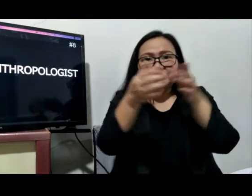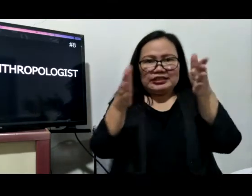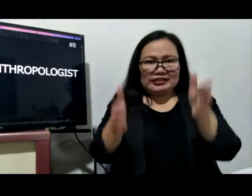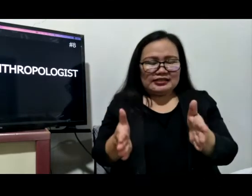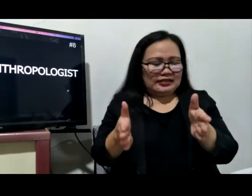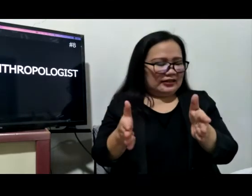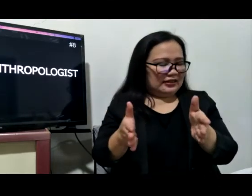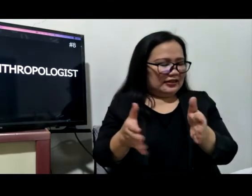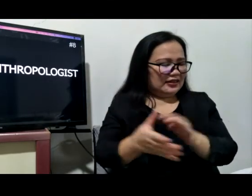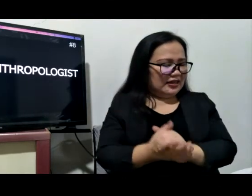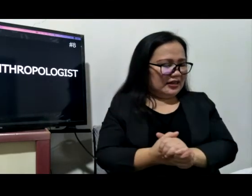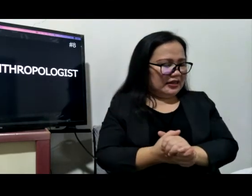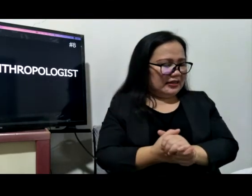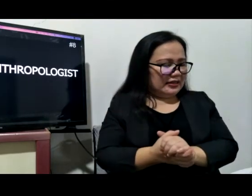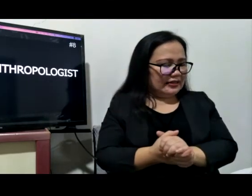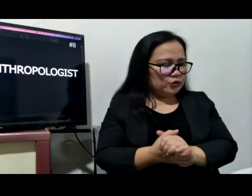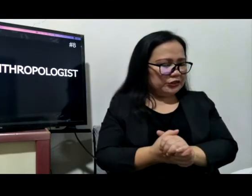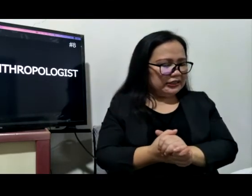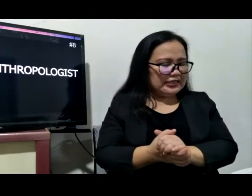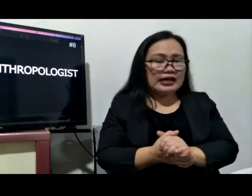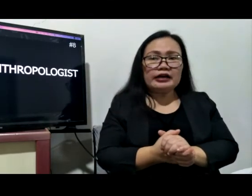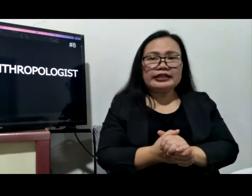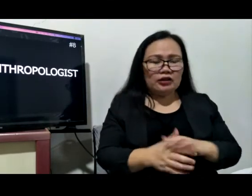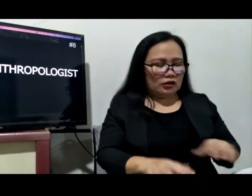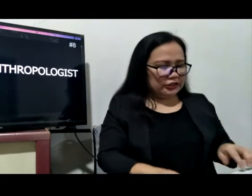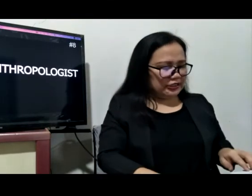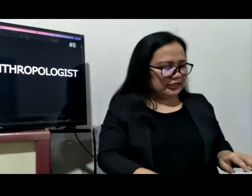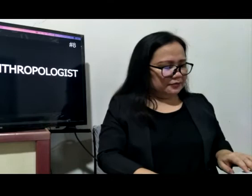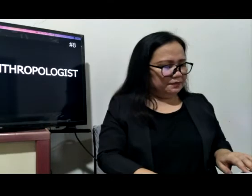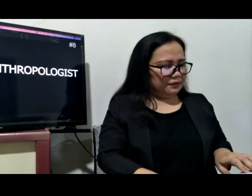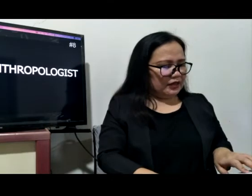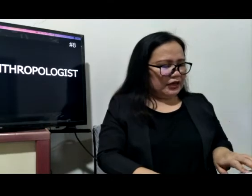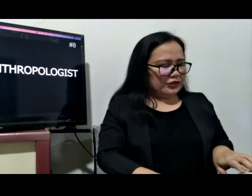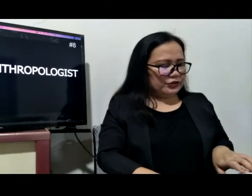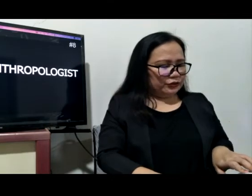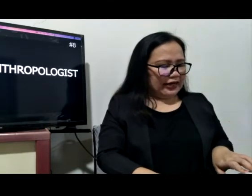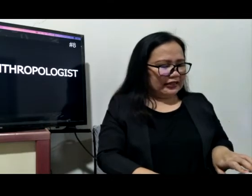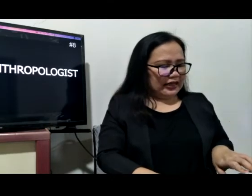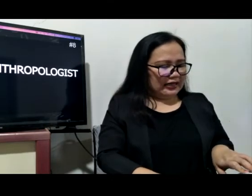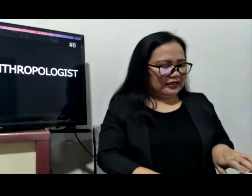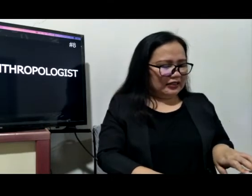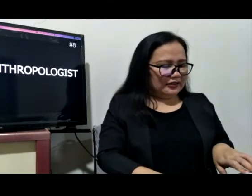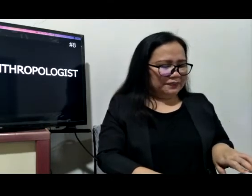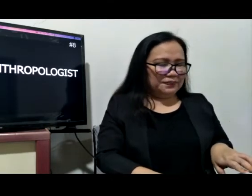anthropologist. The next word is archaeologist. So right A